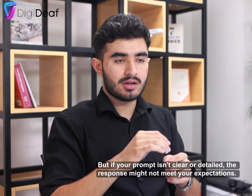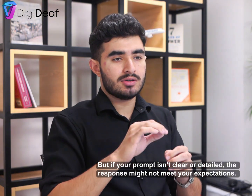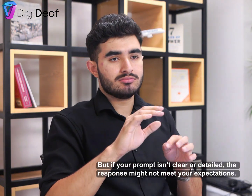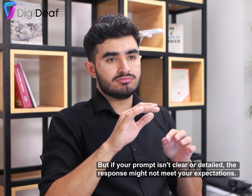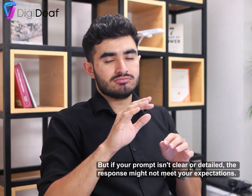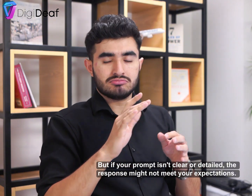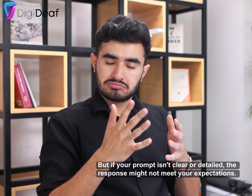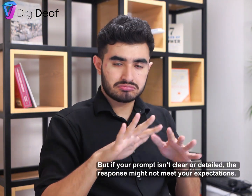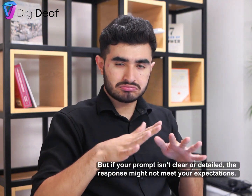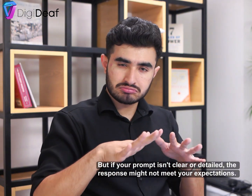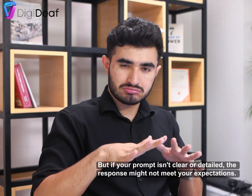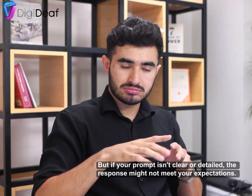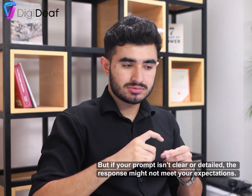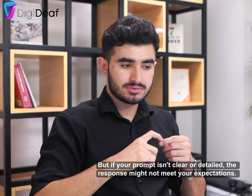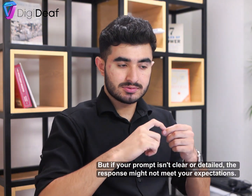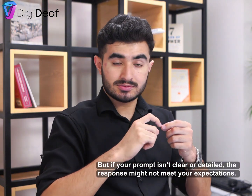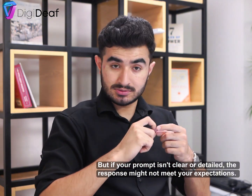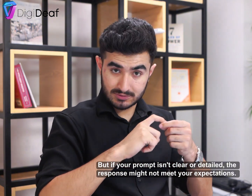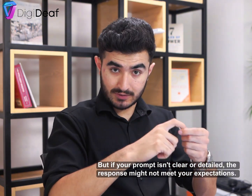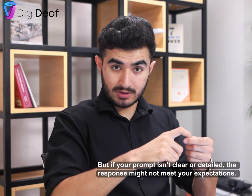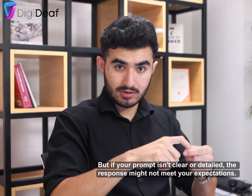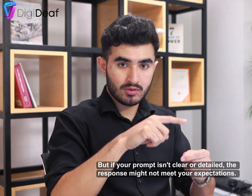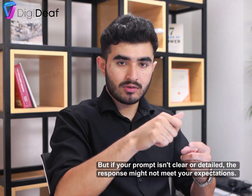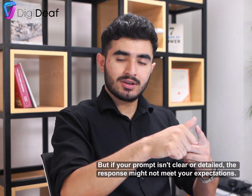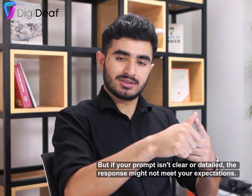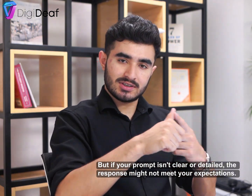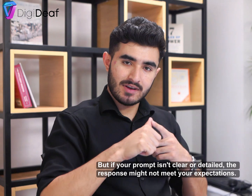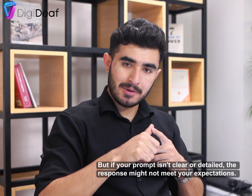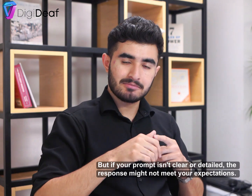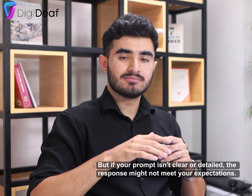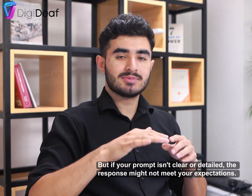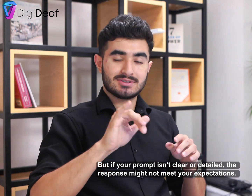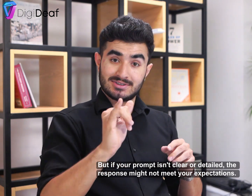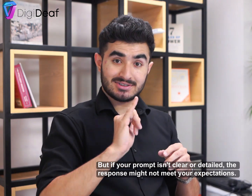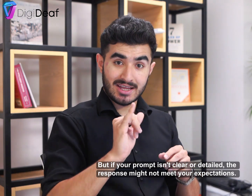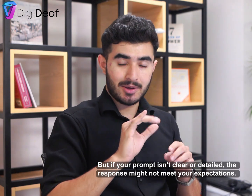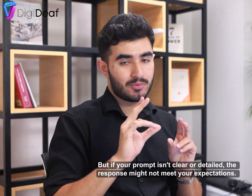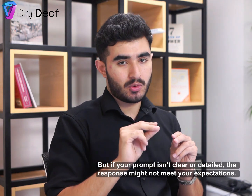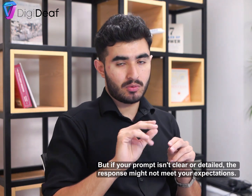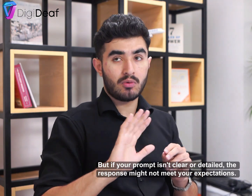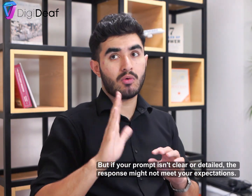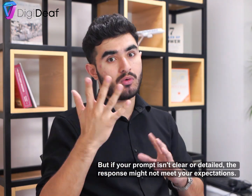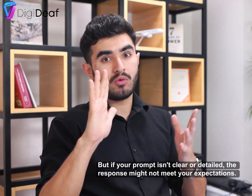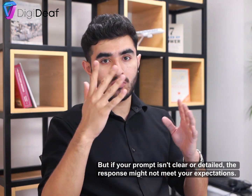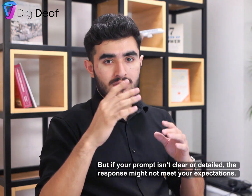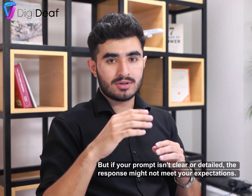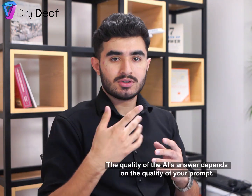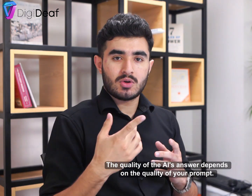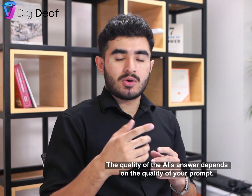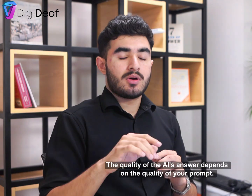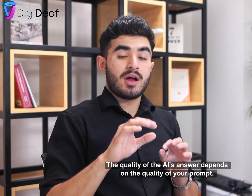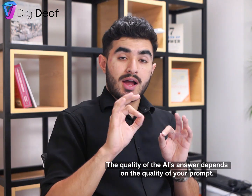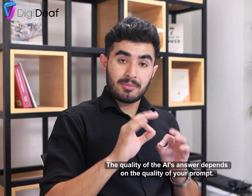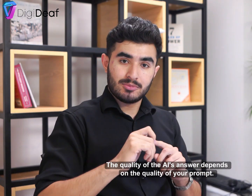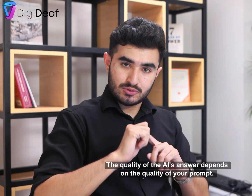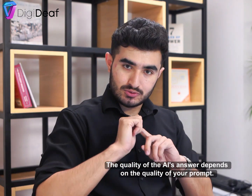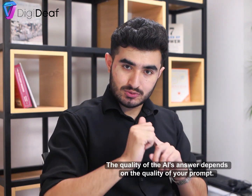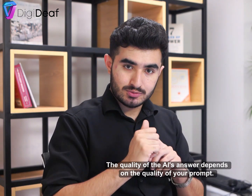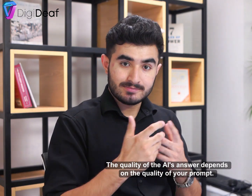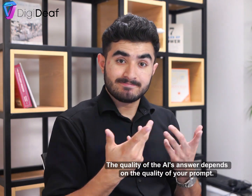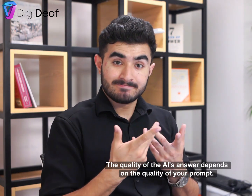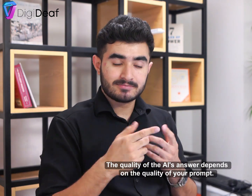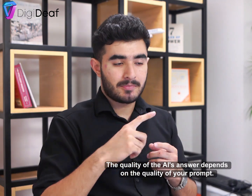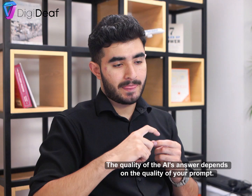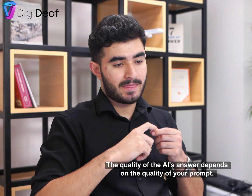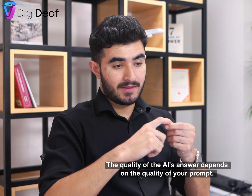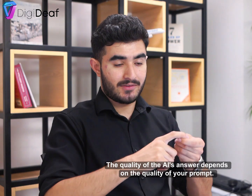But if your prompt isn't clear or detailed, the response might not meet your expectations. The quality of the AI's